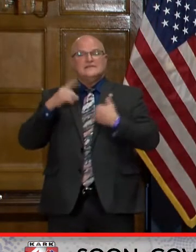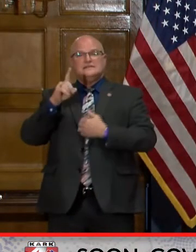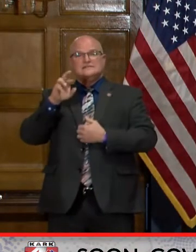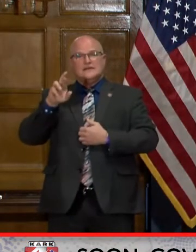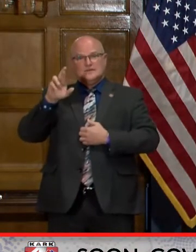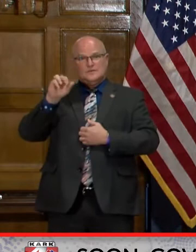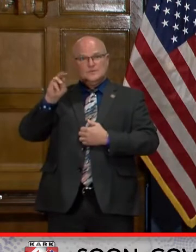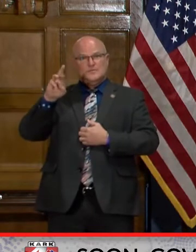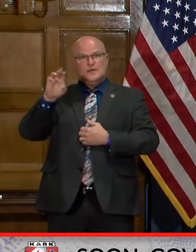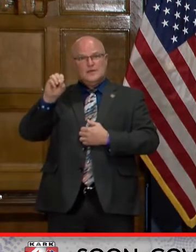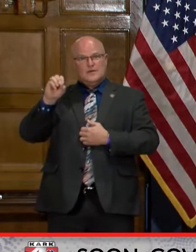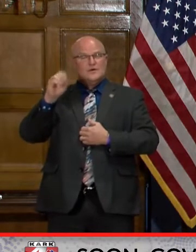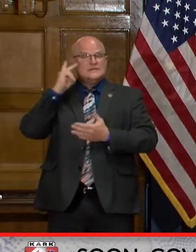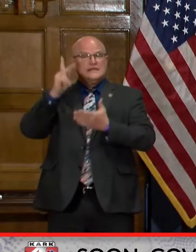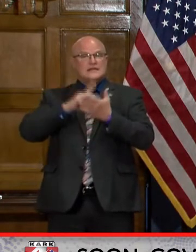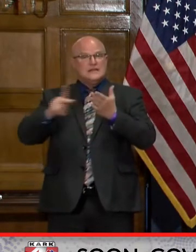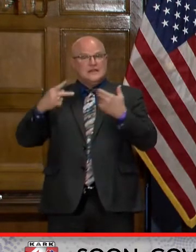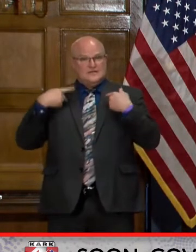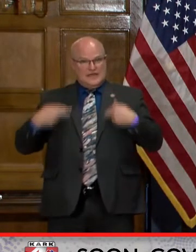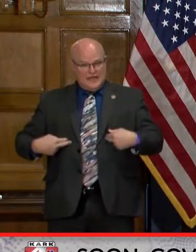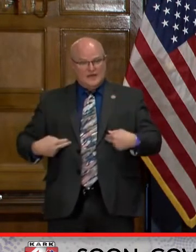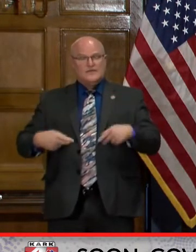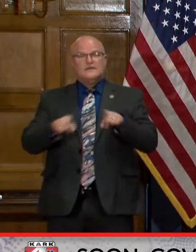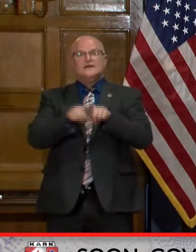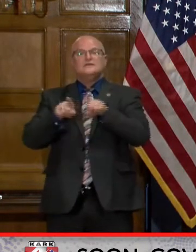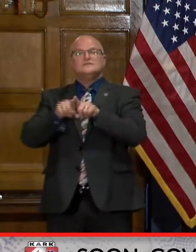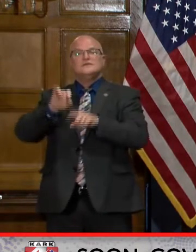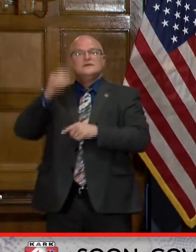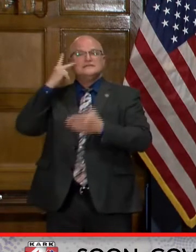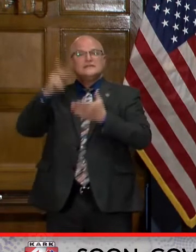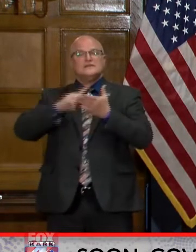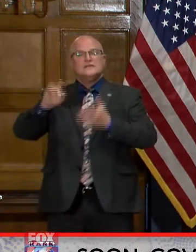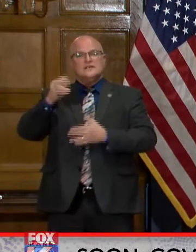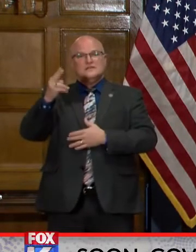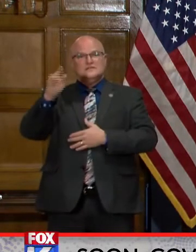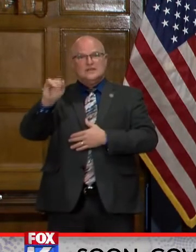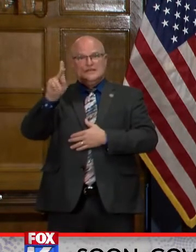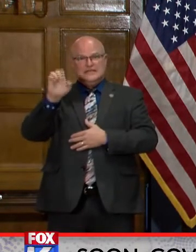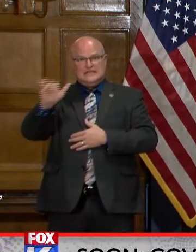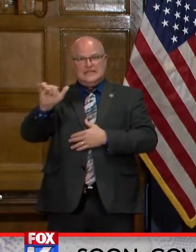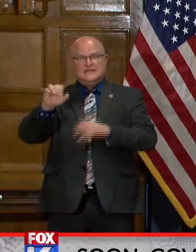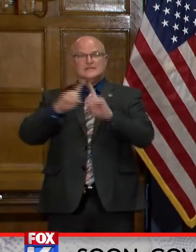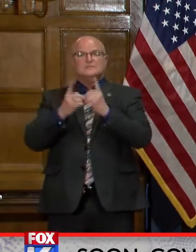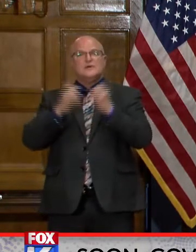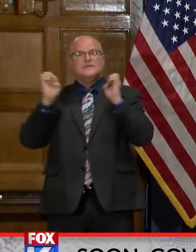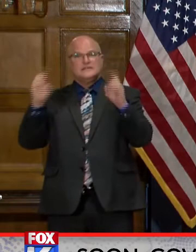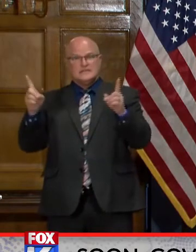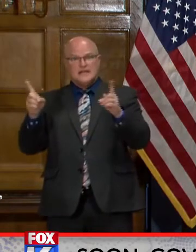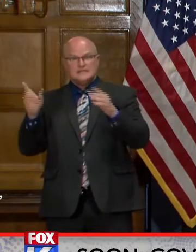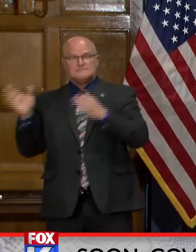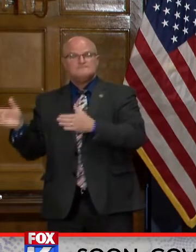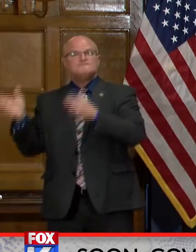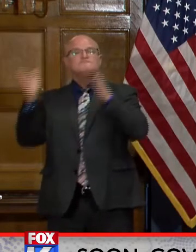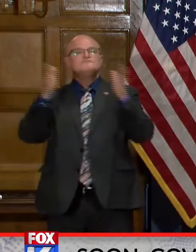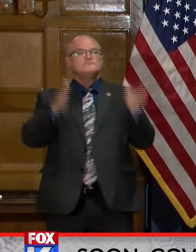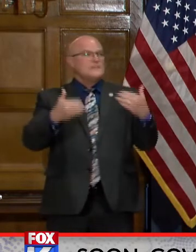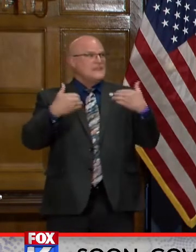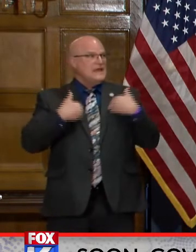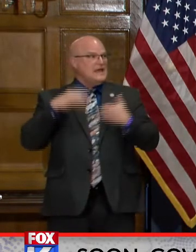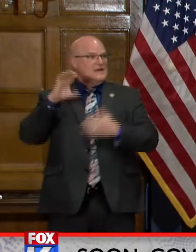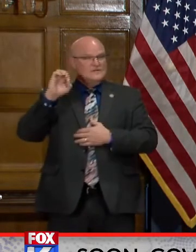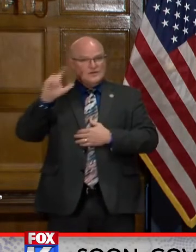Secretary of Health, as well as Secretary Johnny Key from Education. And then we also have